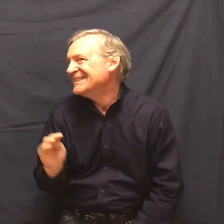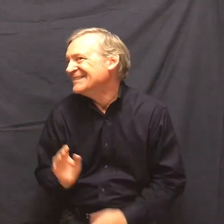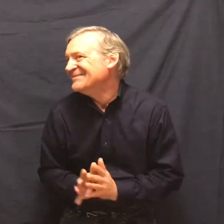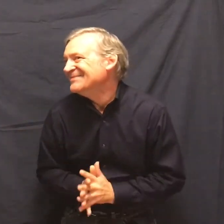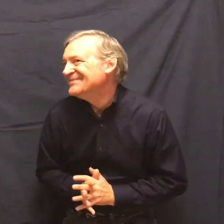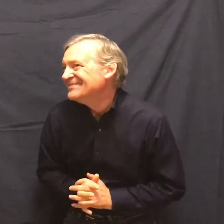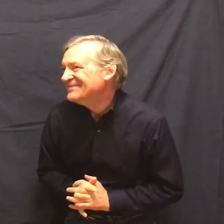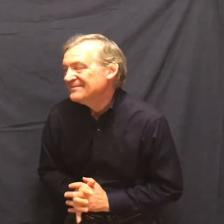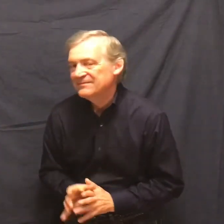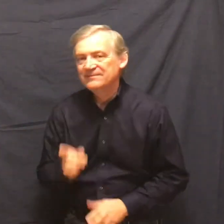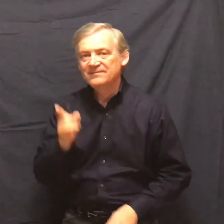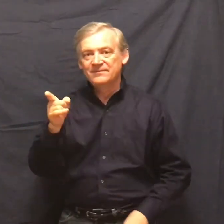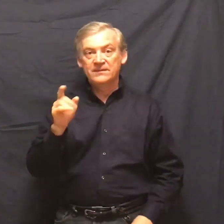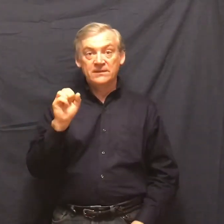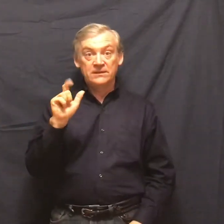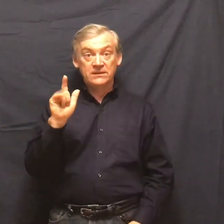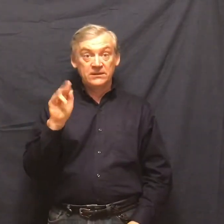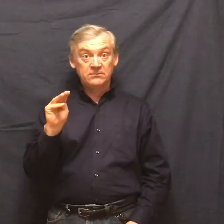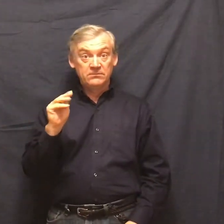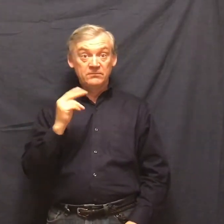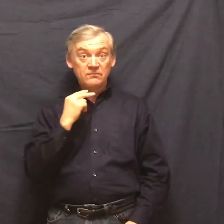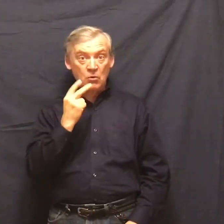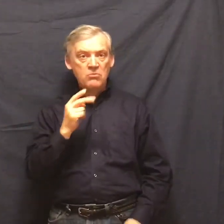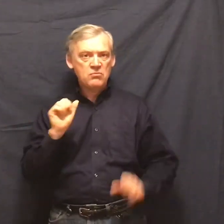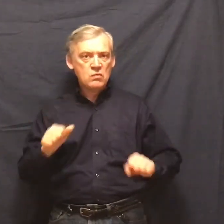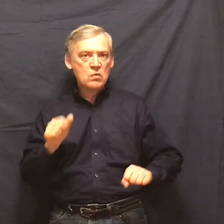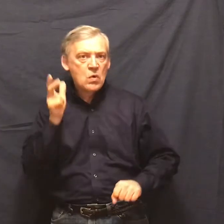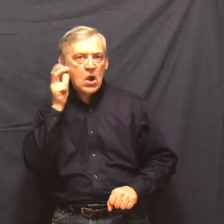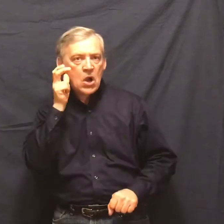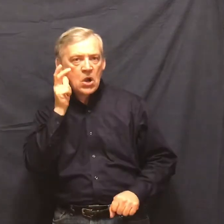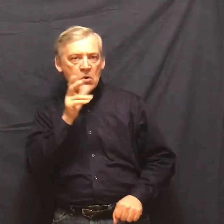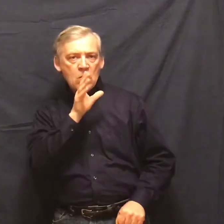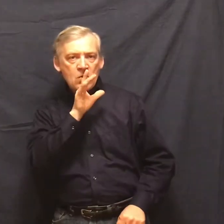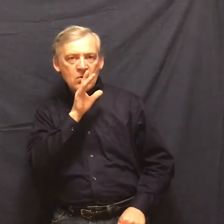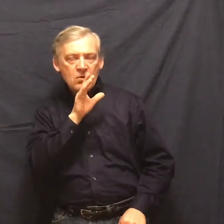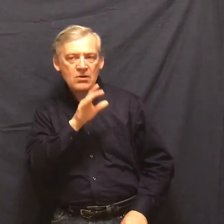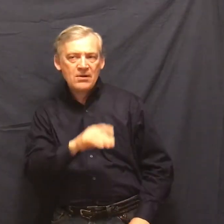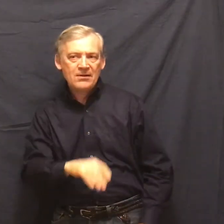Slim's voice came through the door. "Hi, good looking."